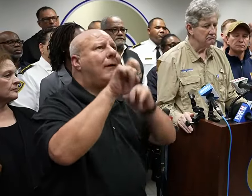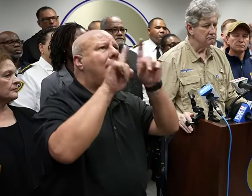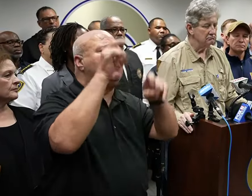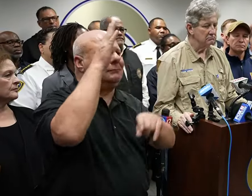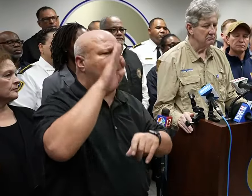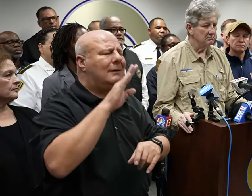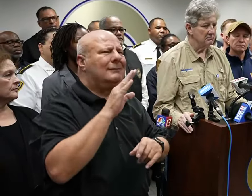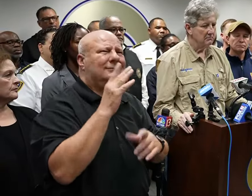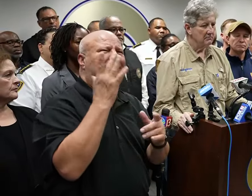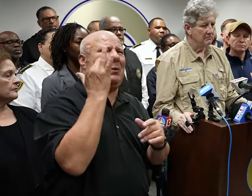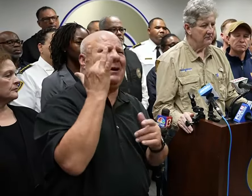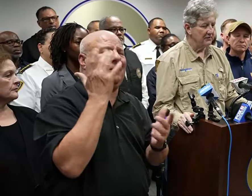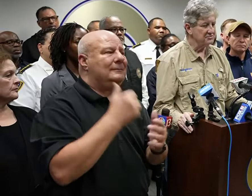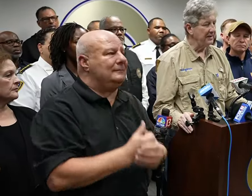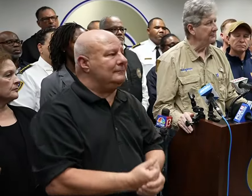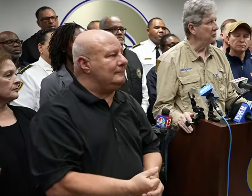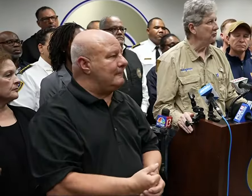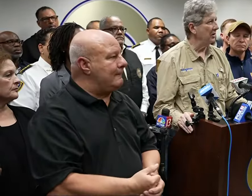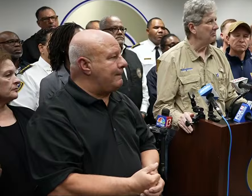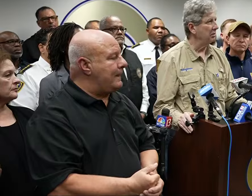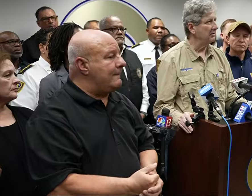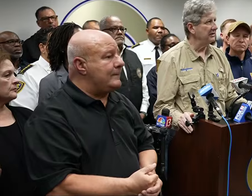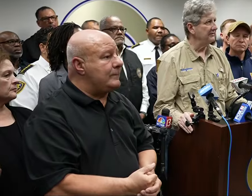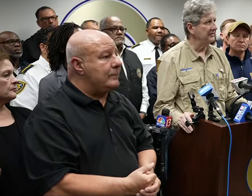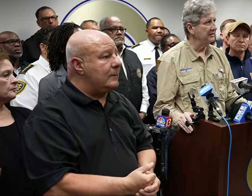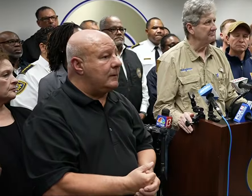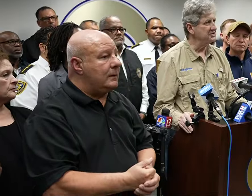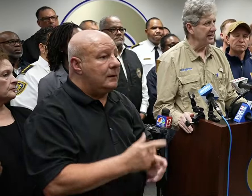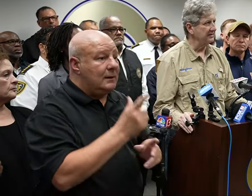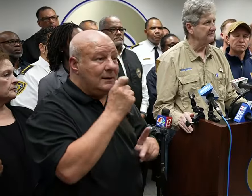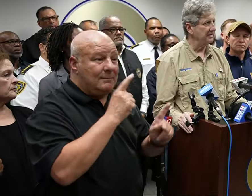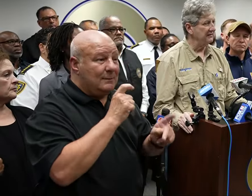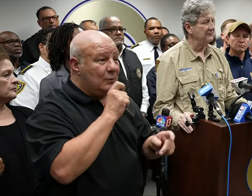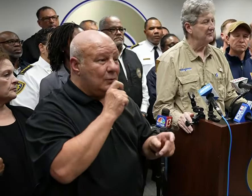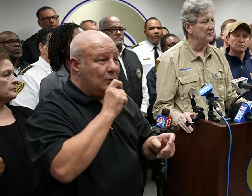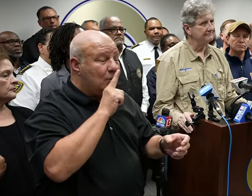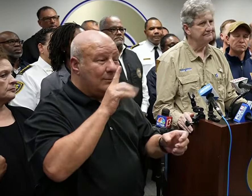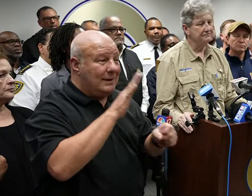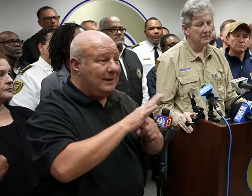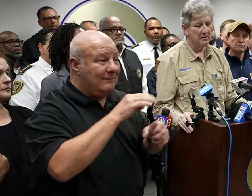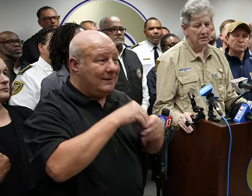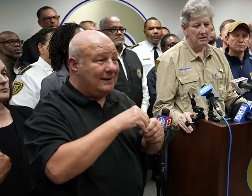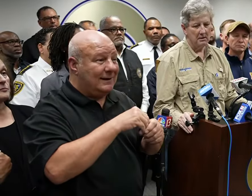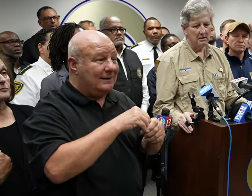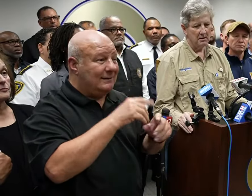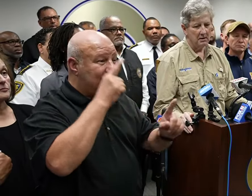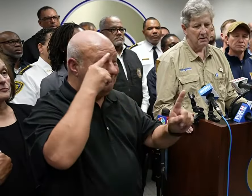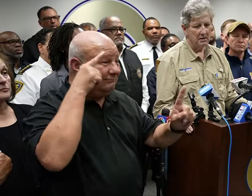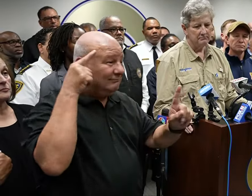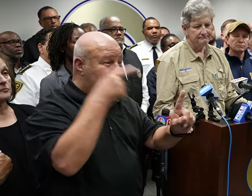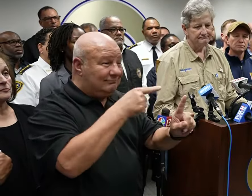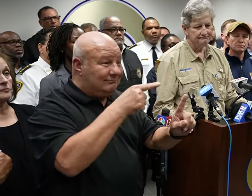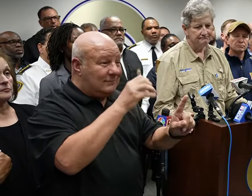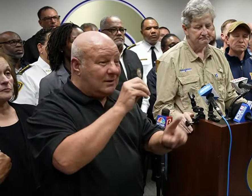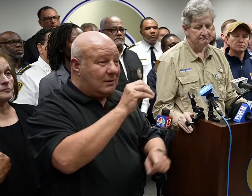ask. For those people who don't believe in objective evil,